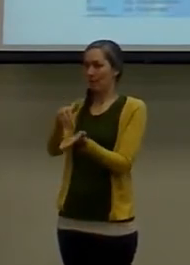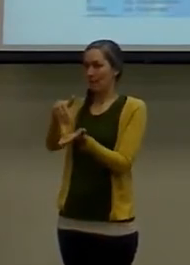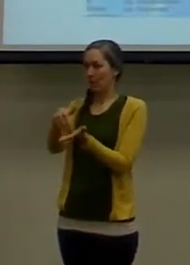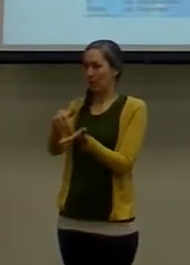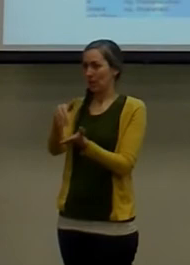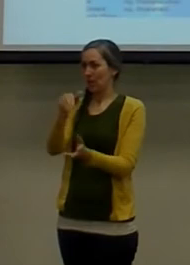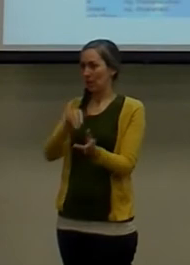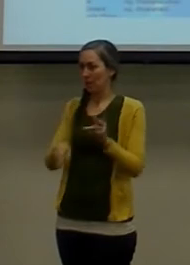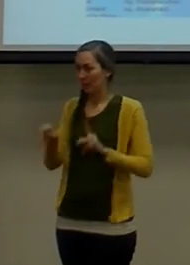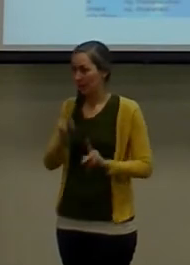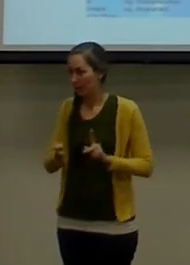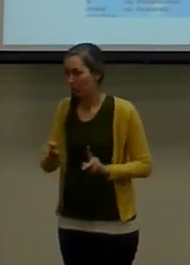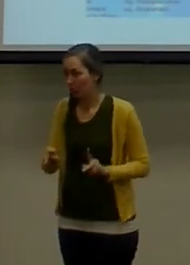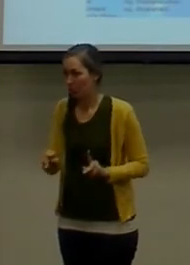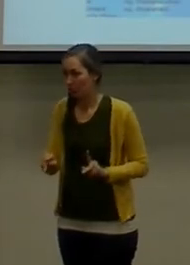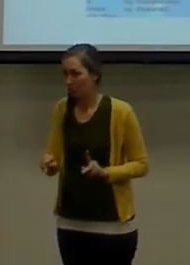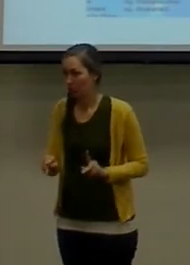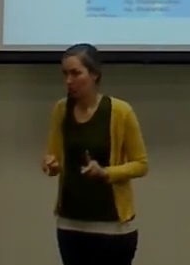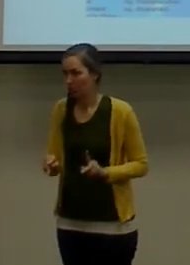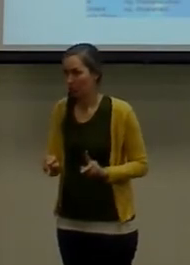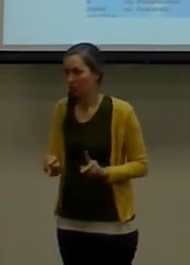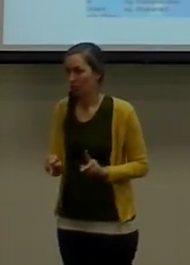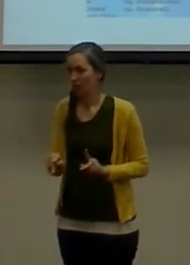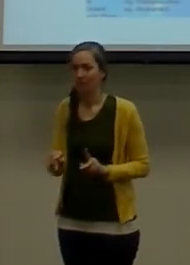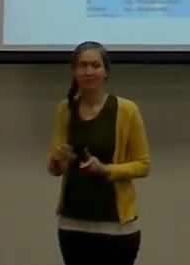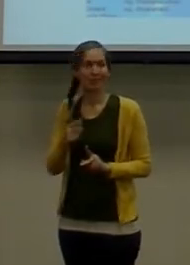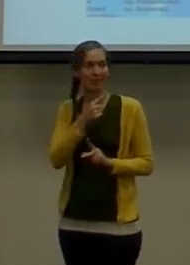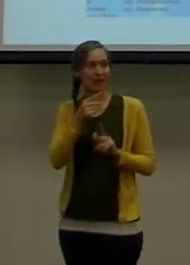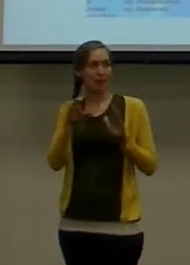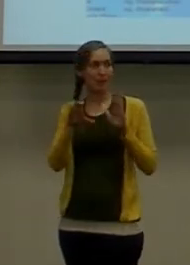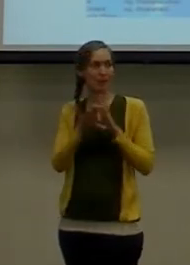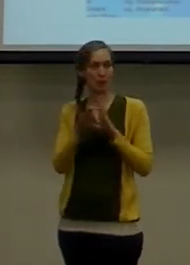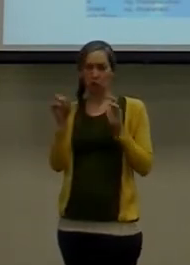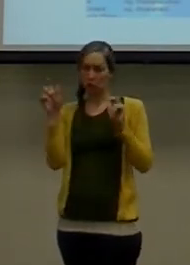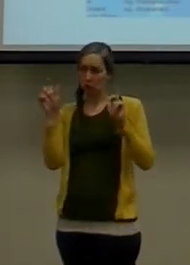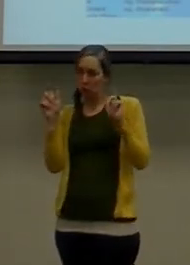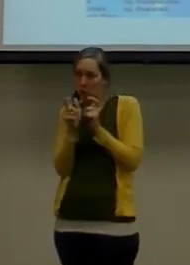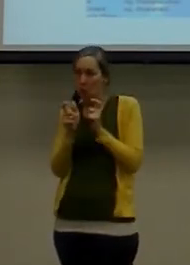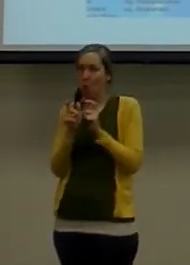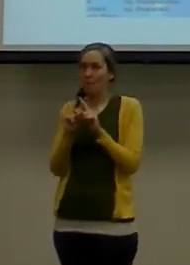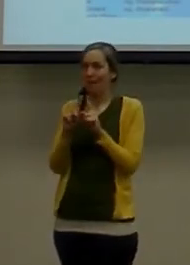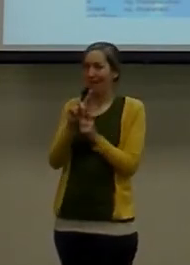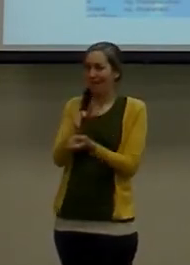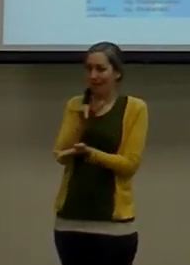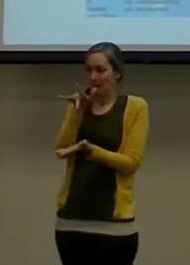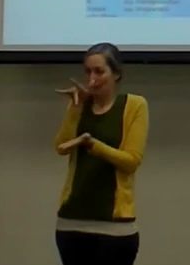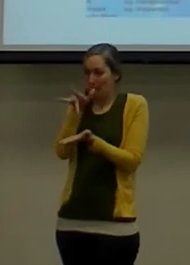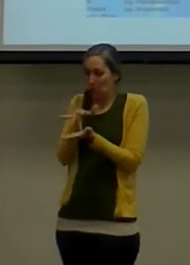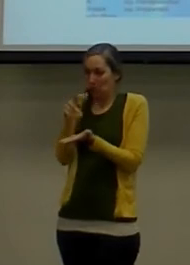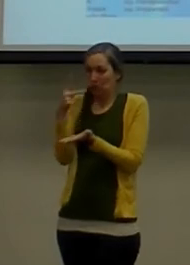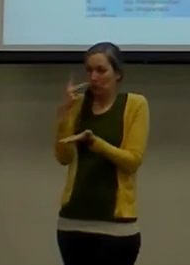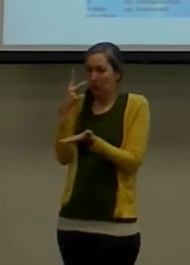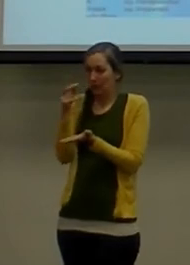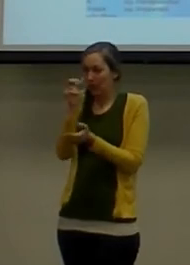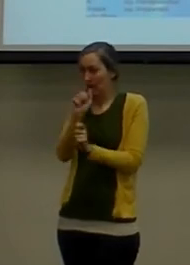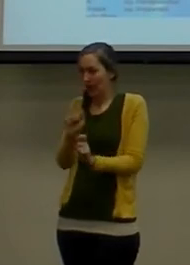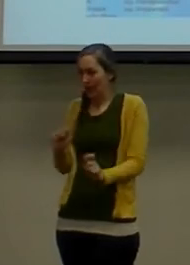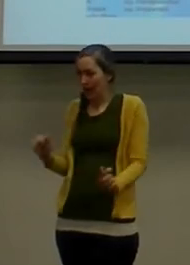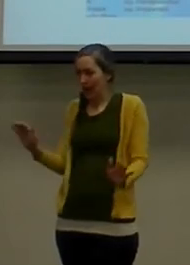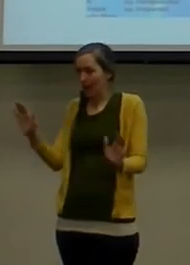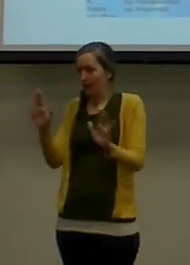The picture is too small, but in the middle of the picture, you will see an area